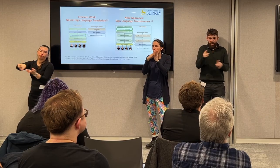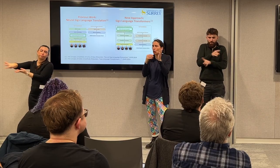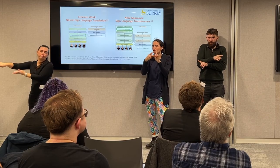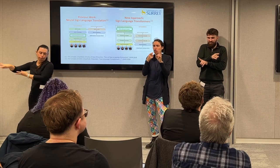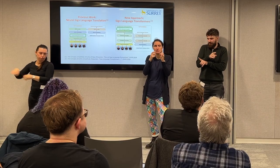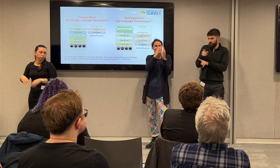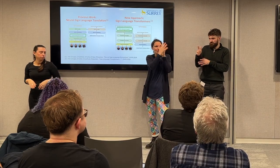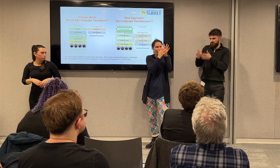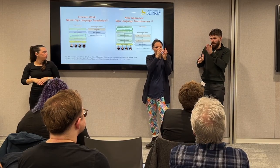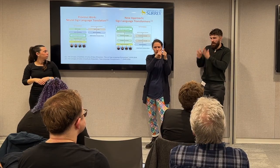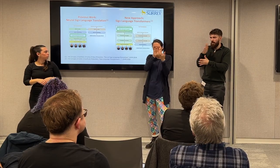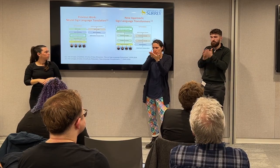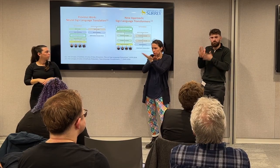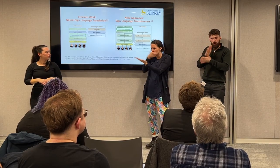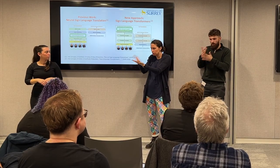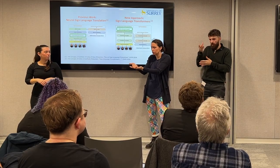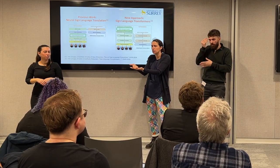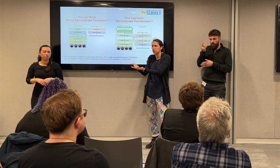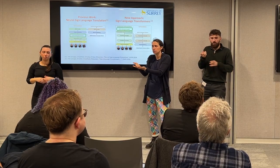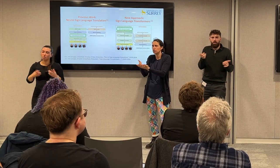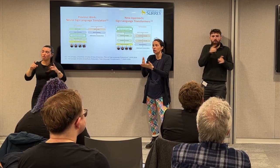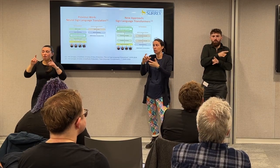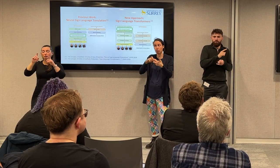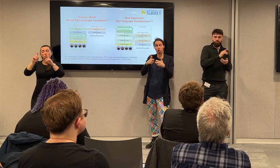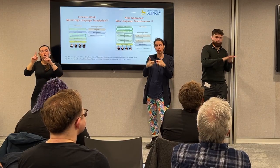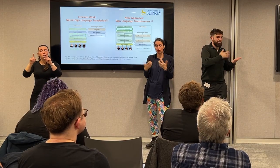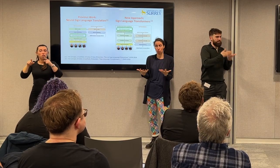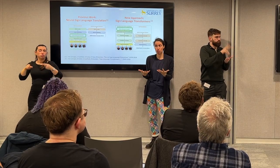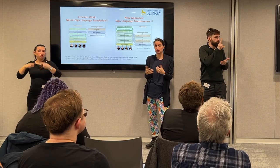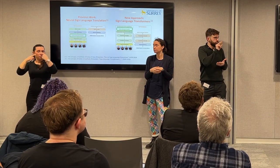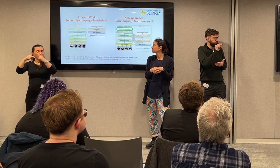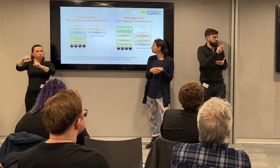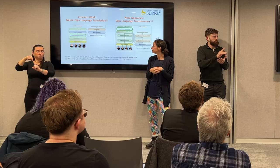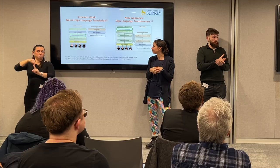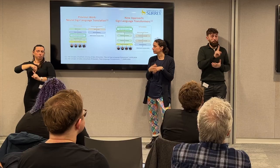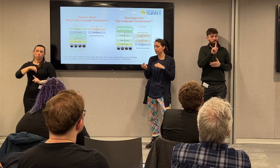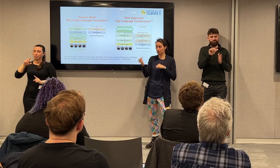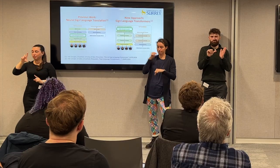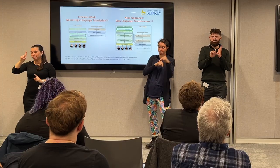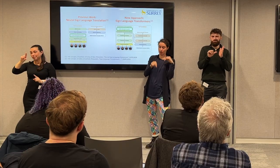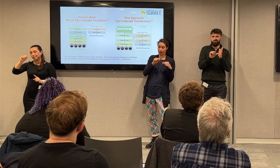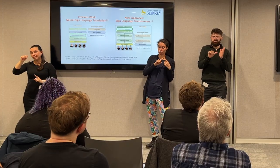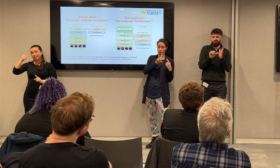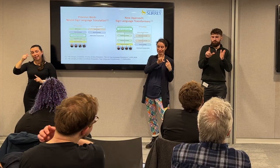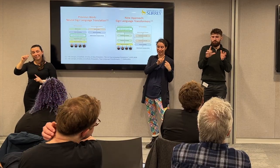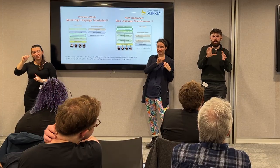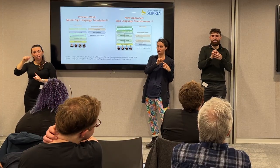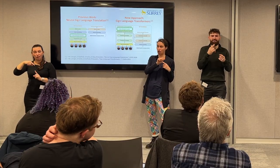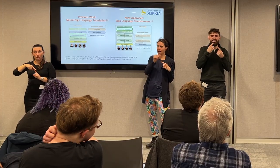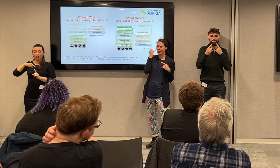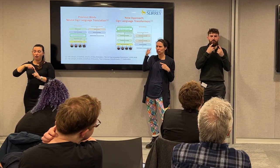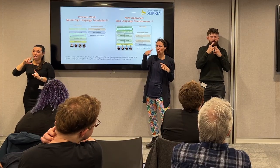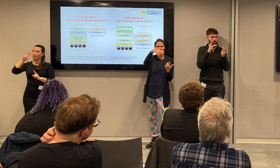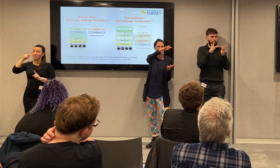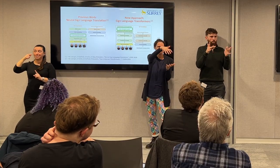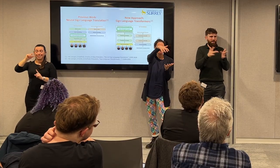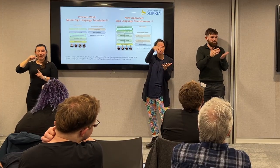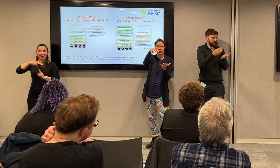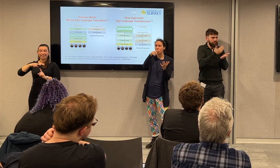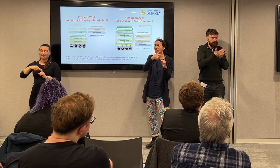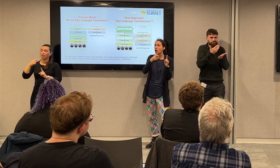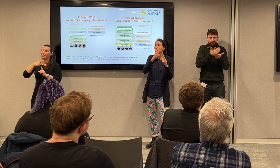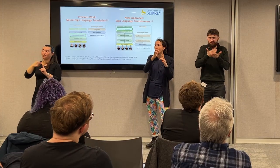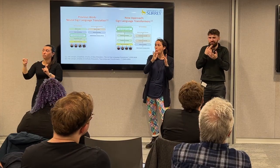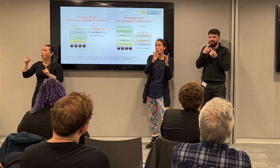to the translation. The problem is, as I said, going back to that data, if you're going to harvest data off the web, you've got no gloss, you've got